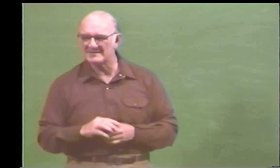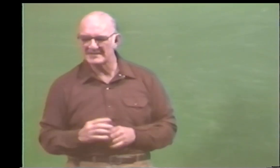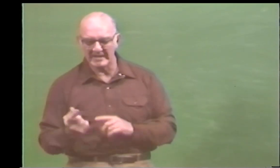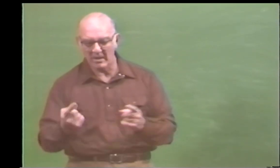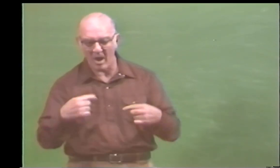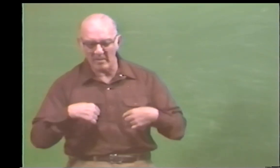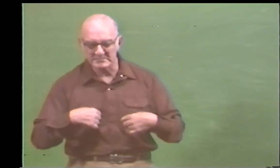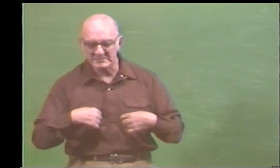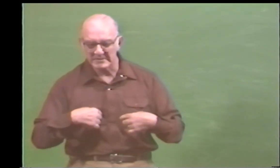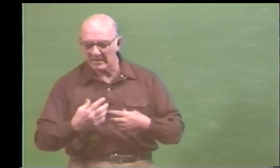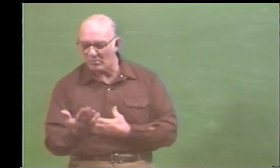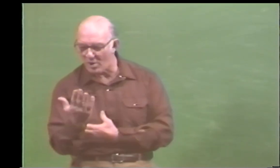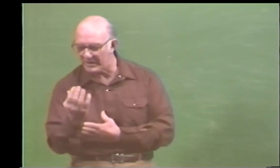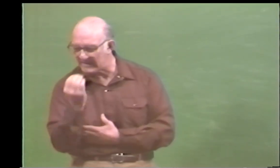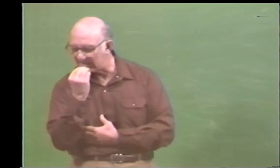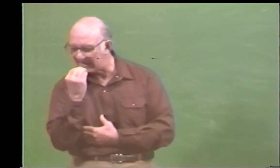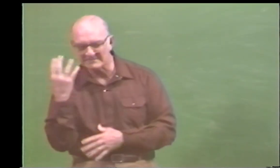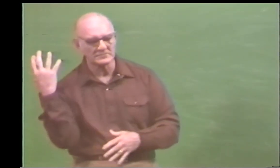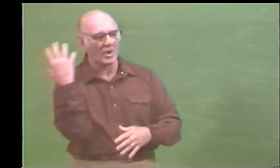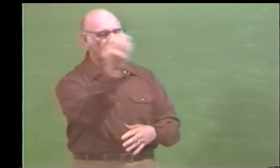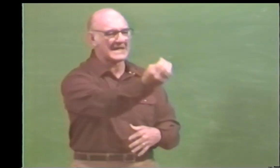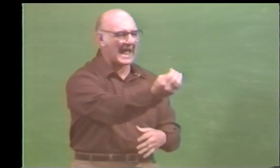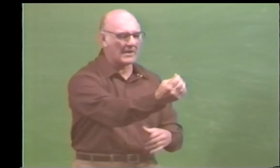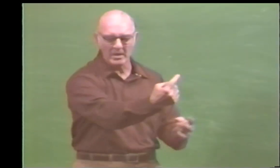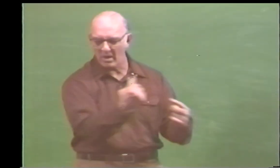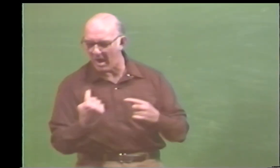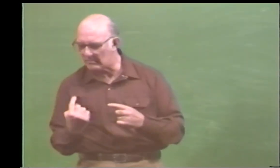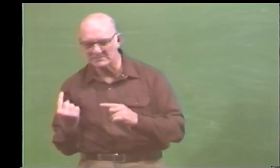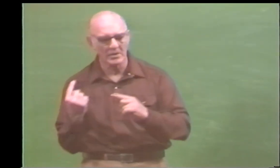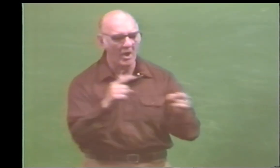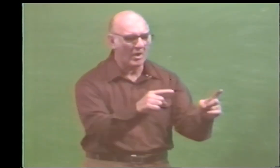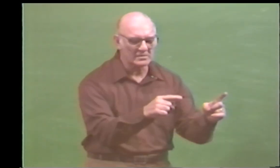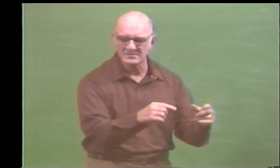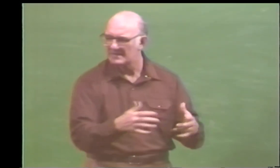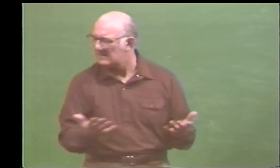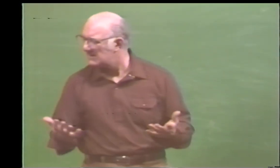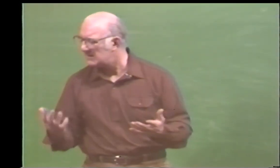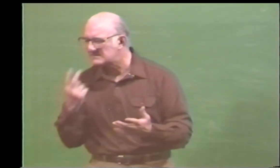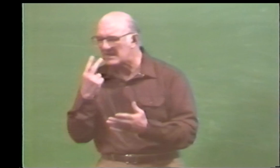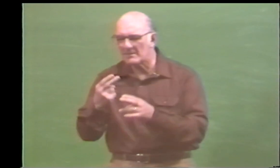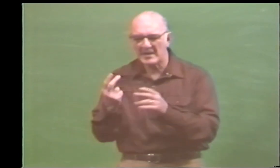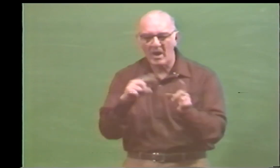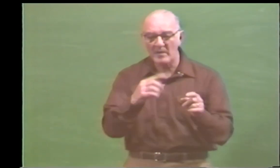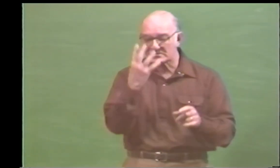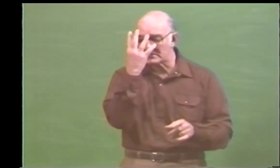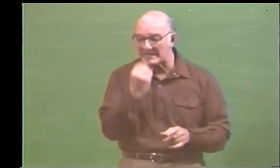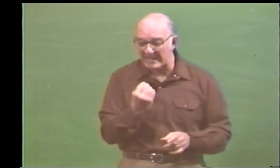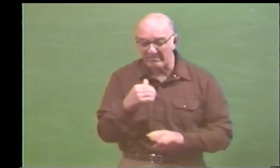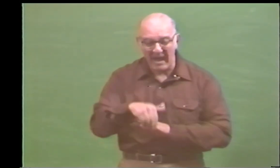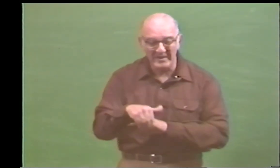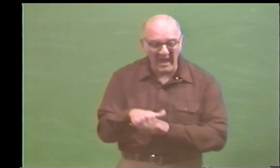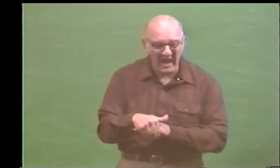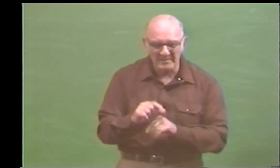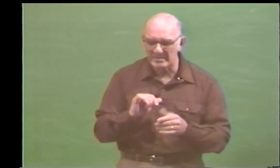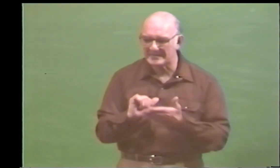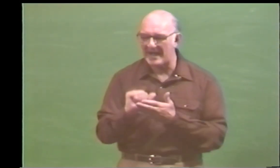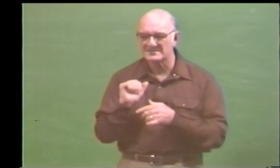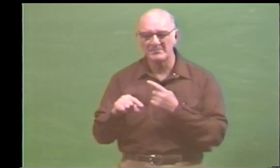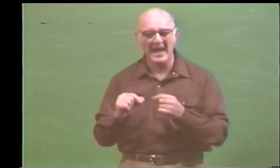He comes in the morning, he eats, goes out, comes, goes. Saying he comes to sleep at night, but that's about